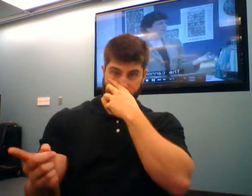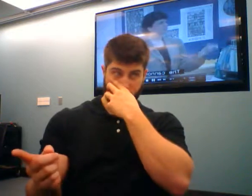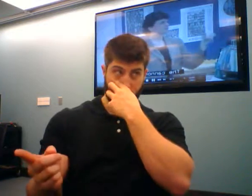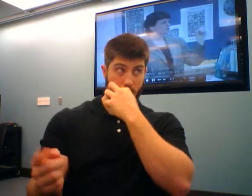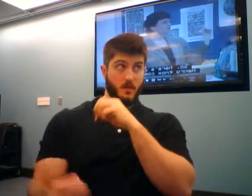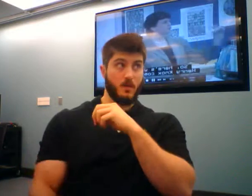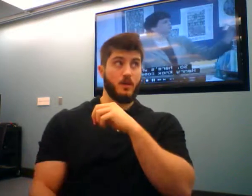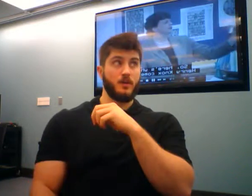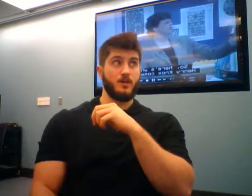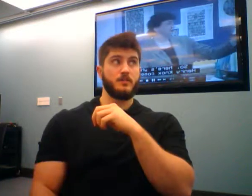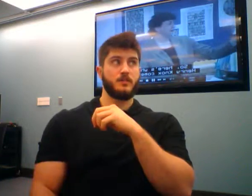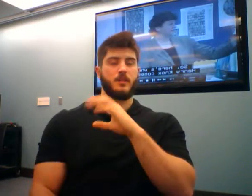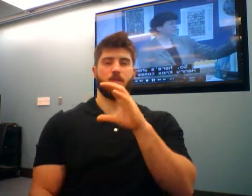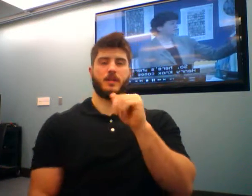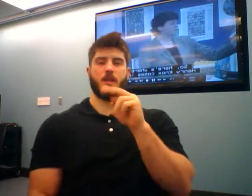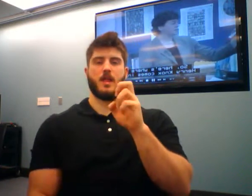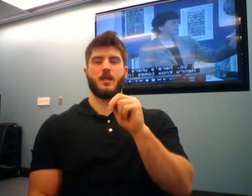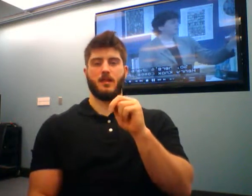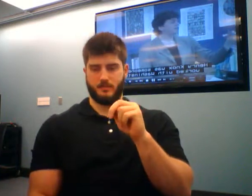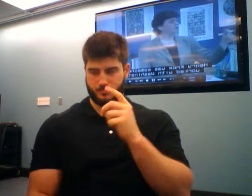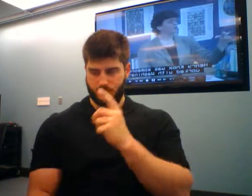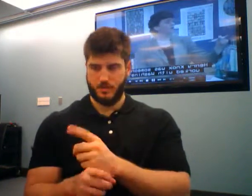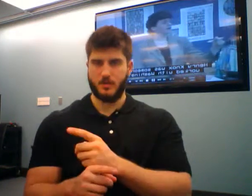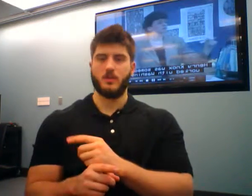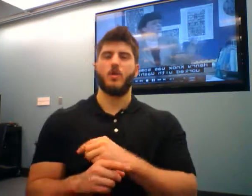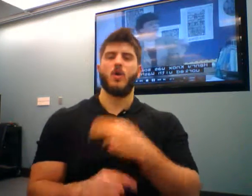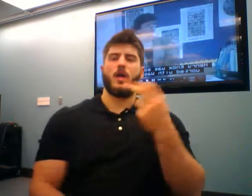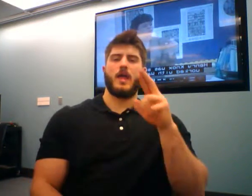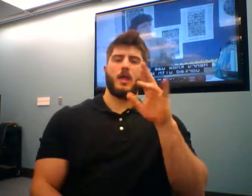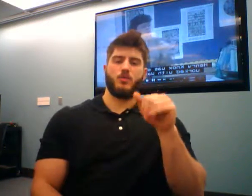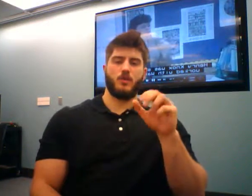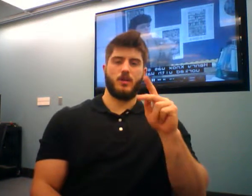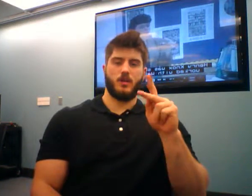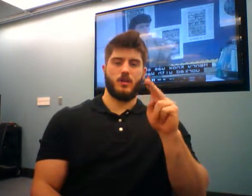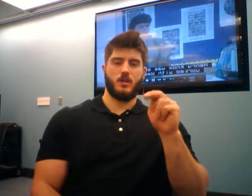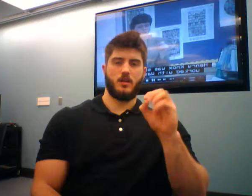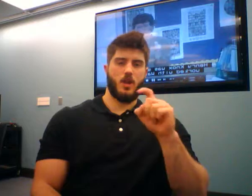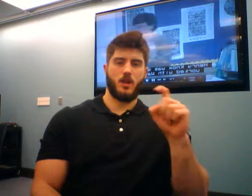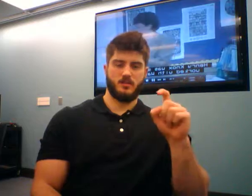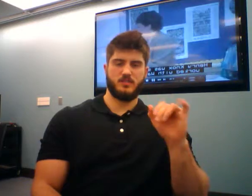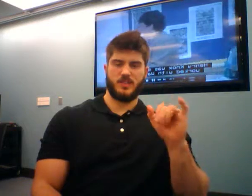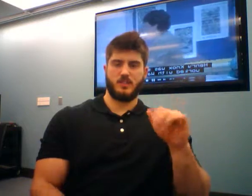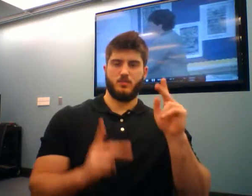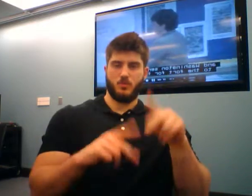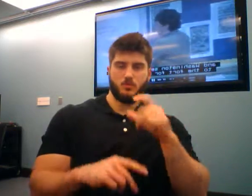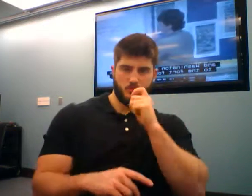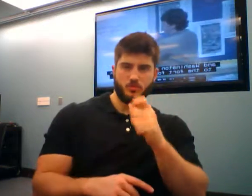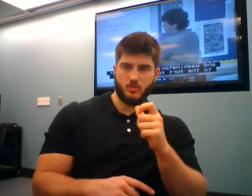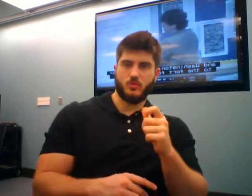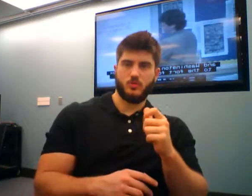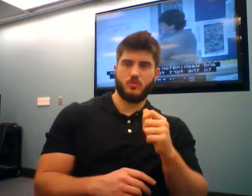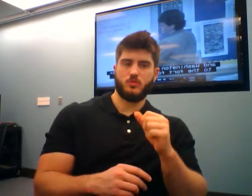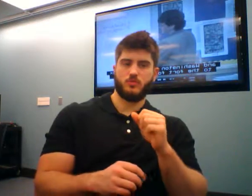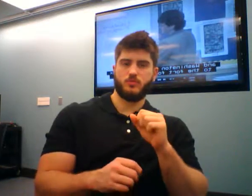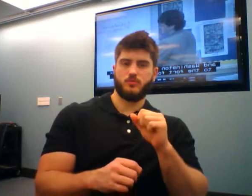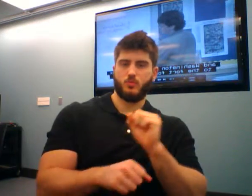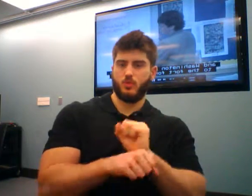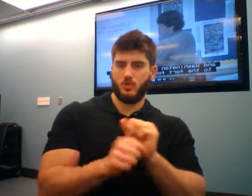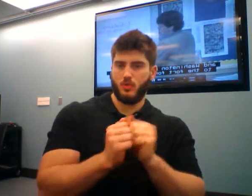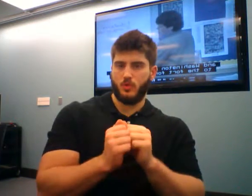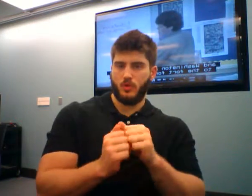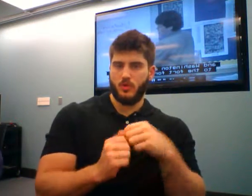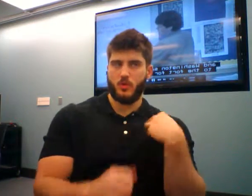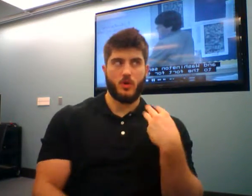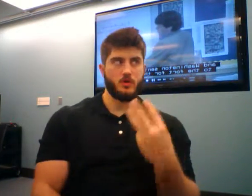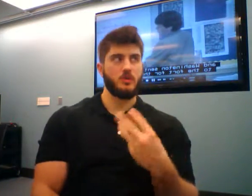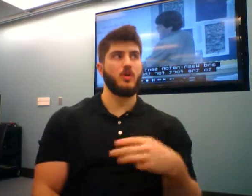The cannon. So here's where Henry Knox comes in. Henry Knox was someone who worked with Washington, and Washington sent